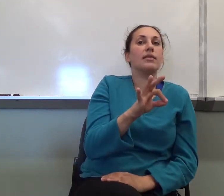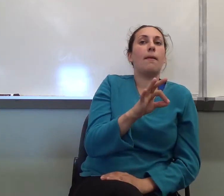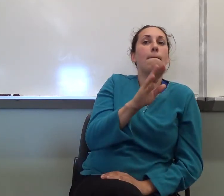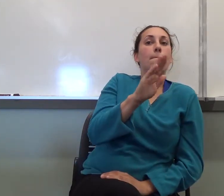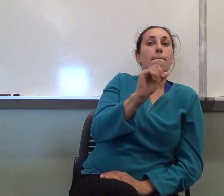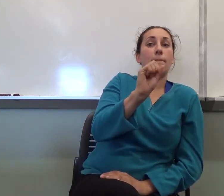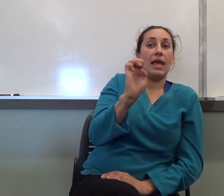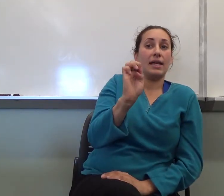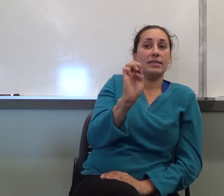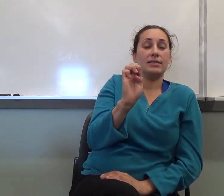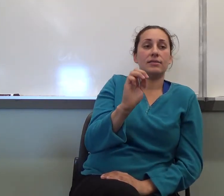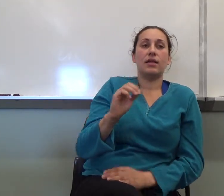obvious.